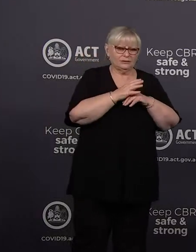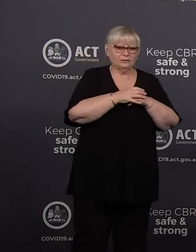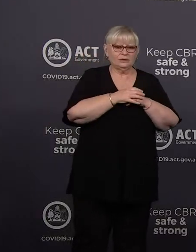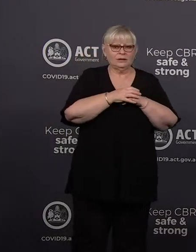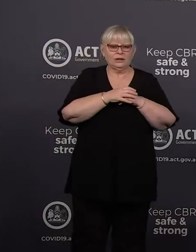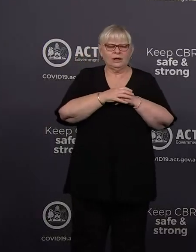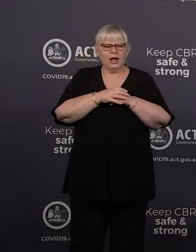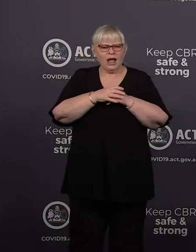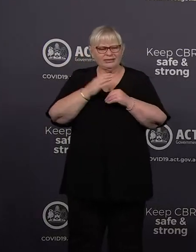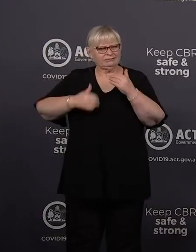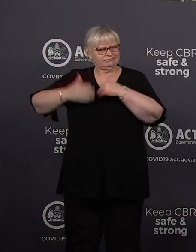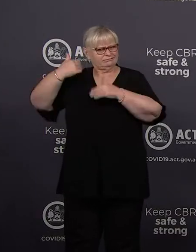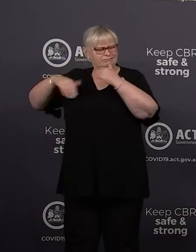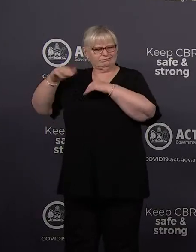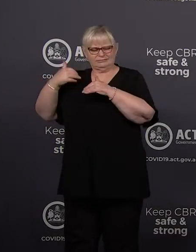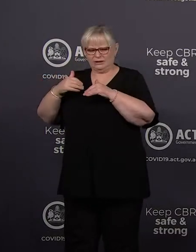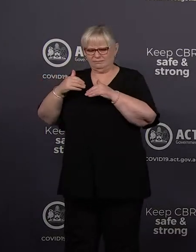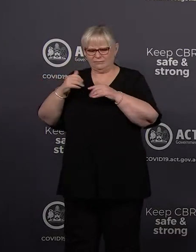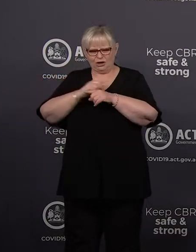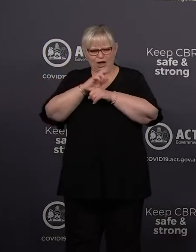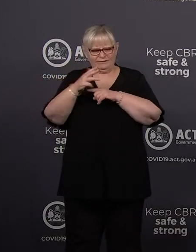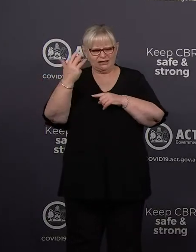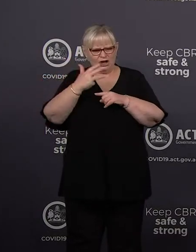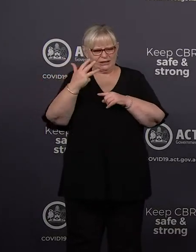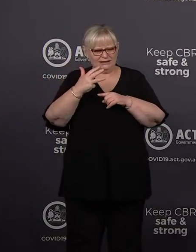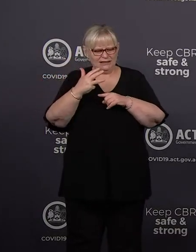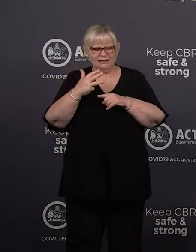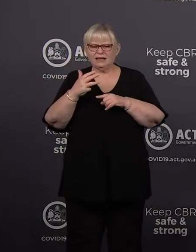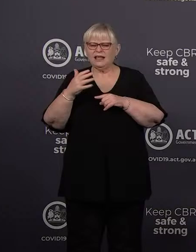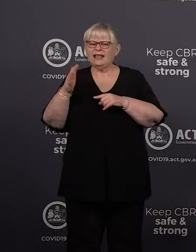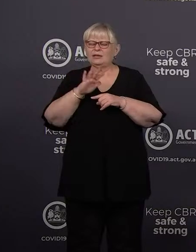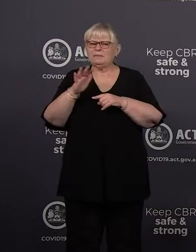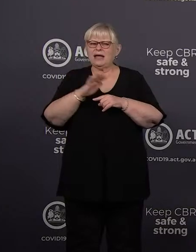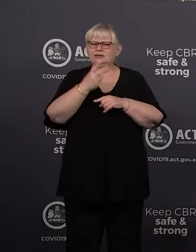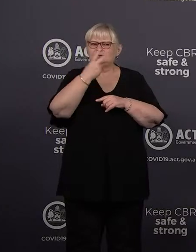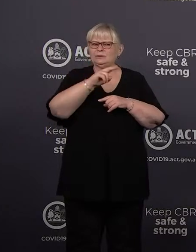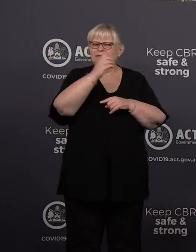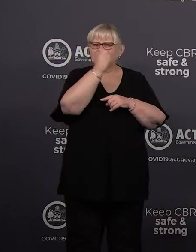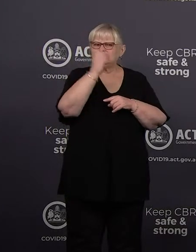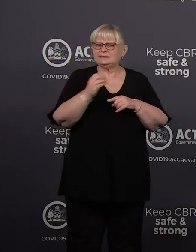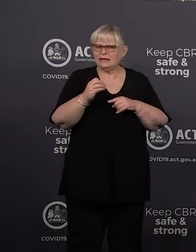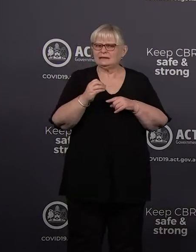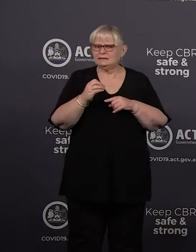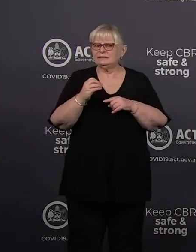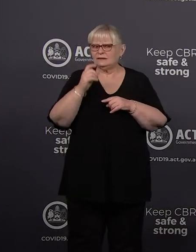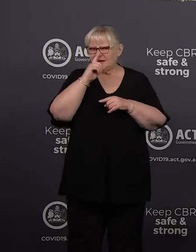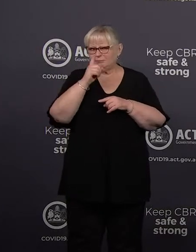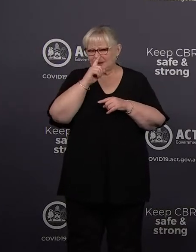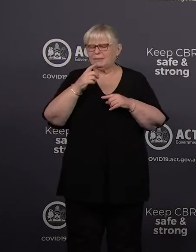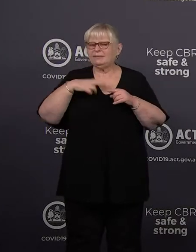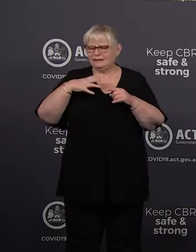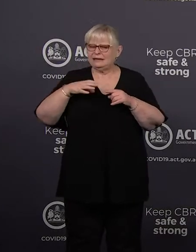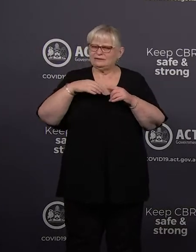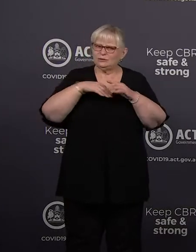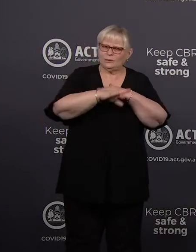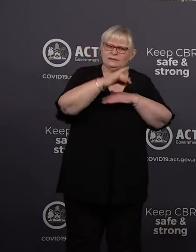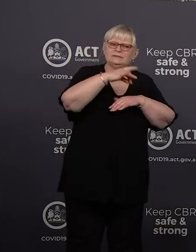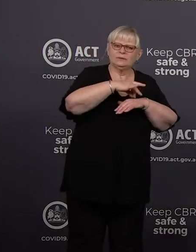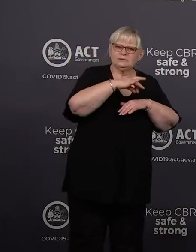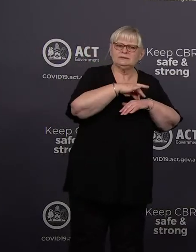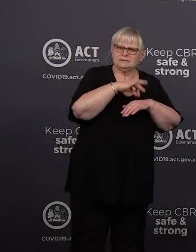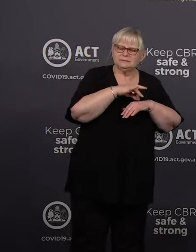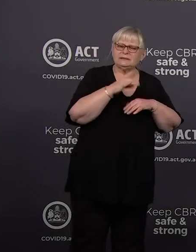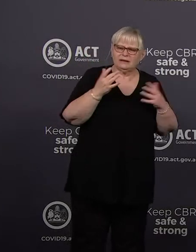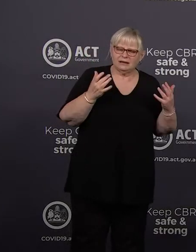the first wave of COVID-19, about 20% of people ended up needing some kind of health care, and